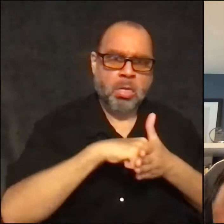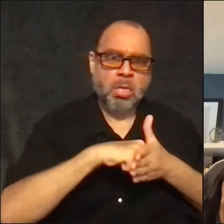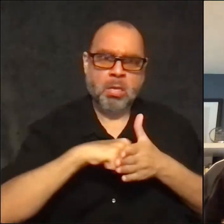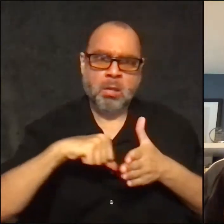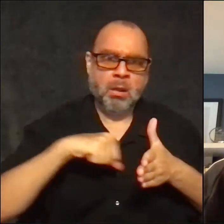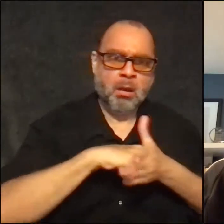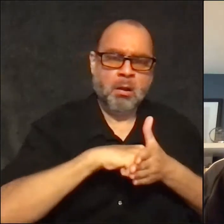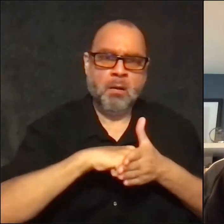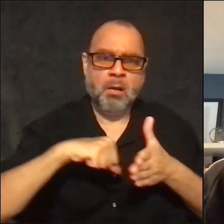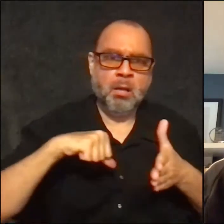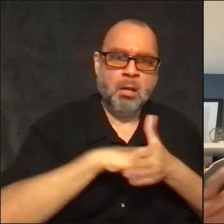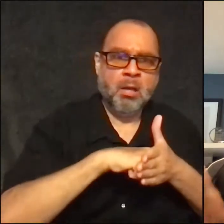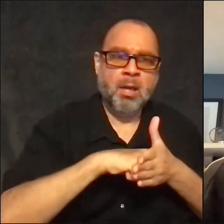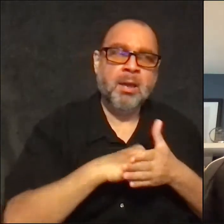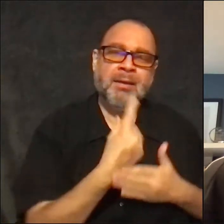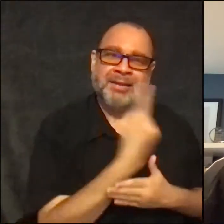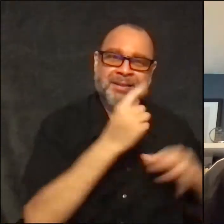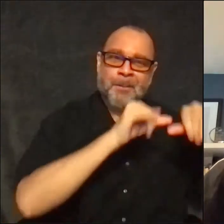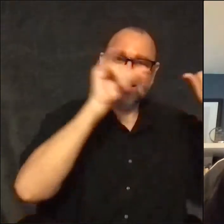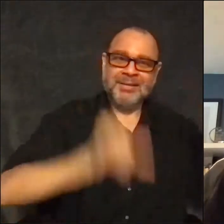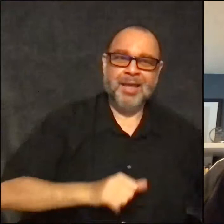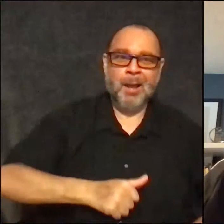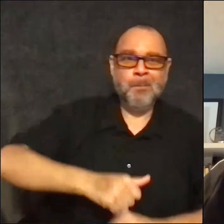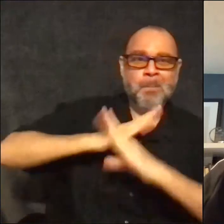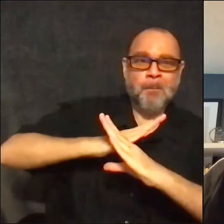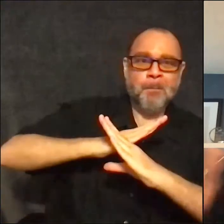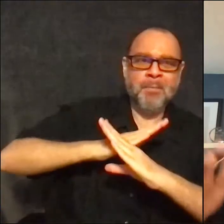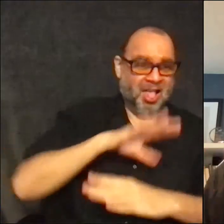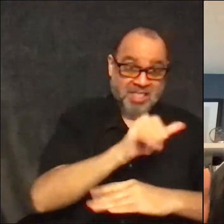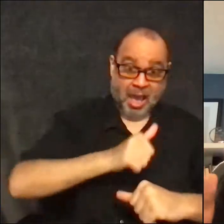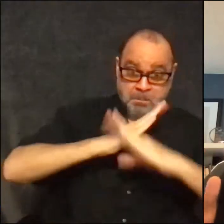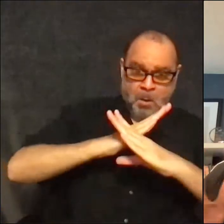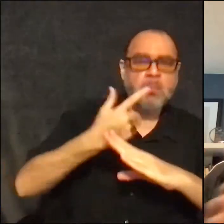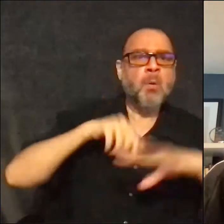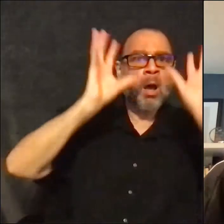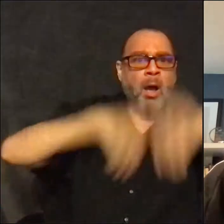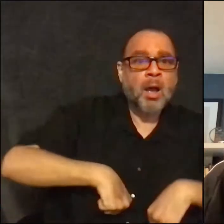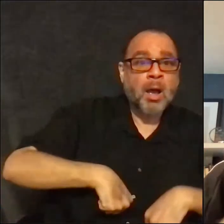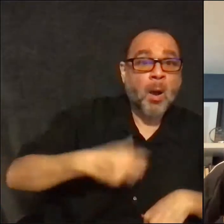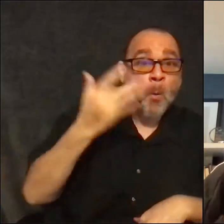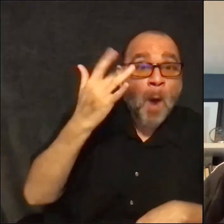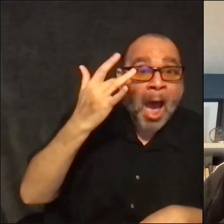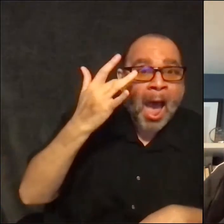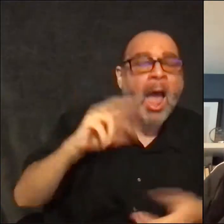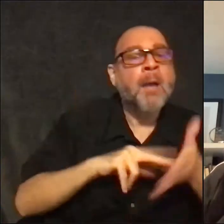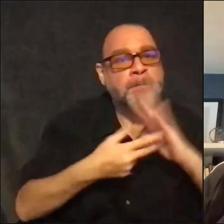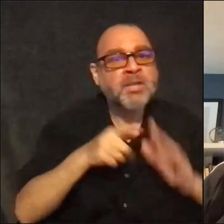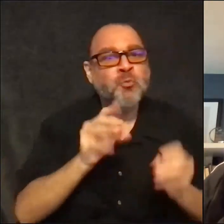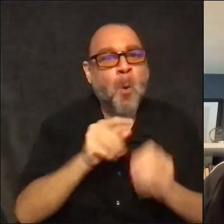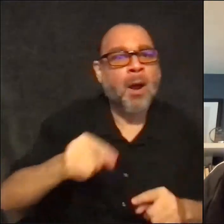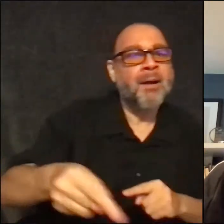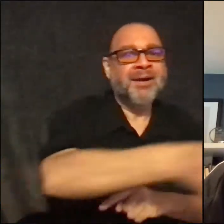so that people like you can continue on your journey towards greatness. And so just over the next few minutes, I want to talk to you about my